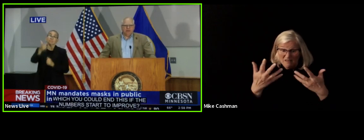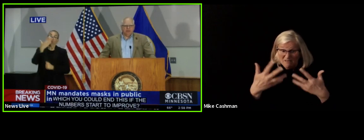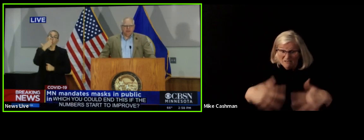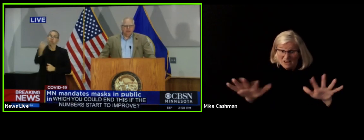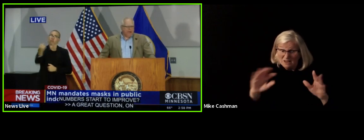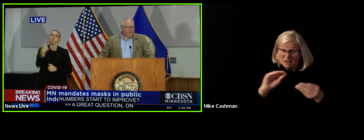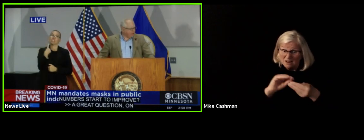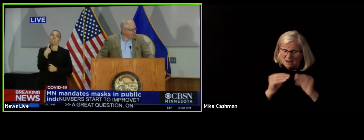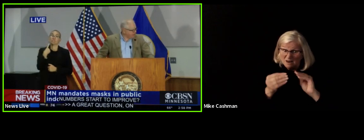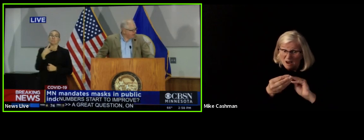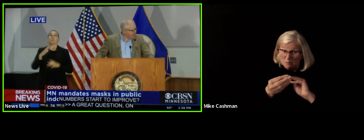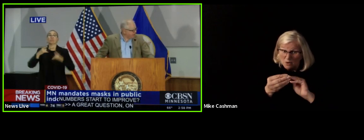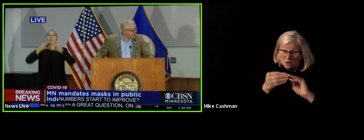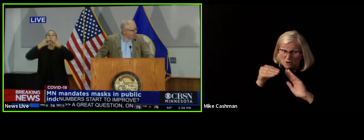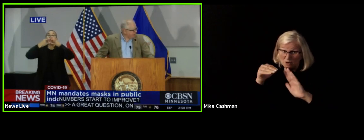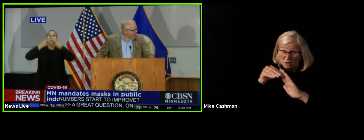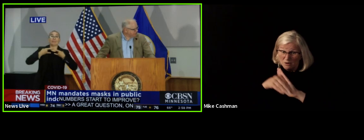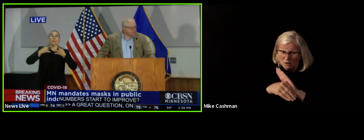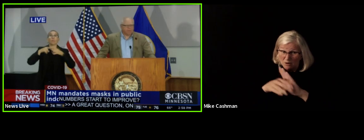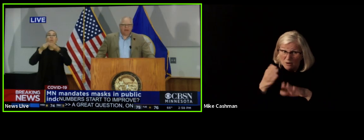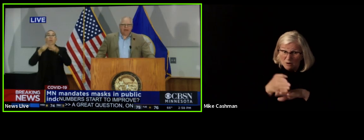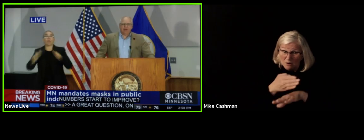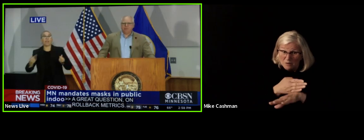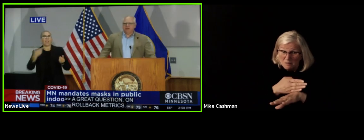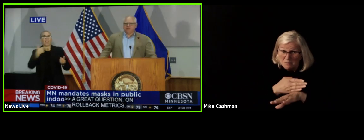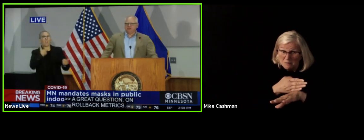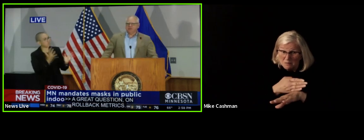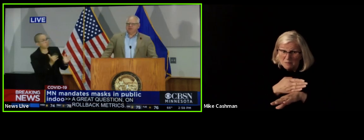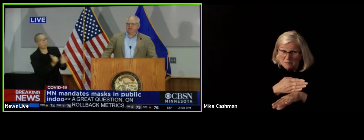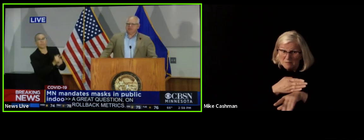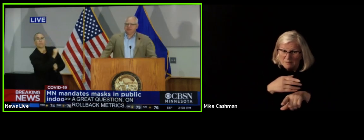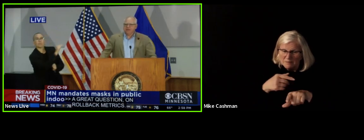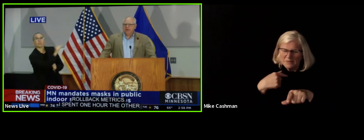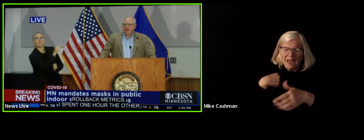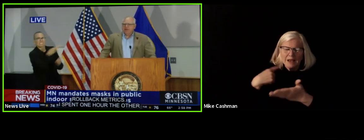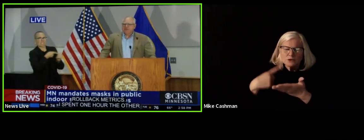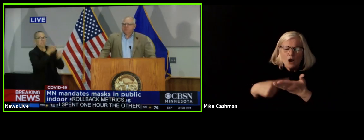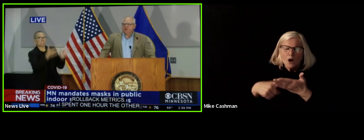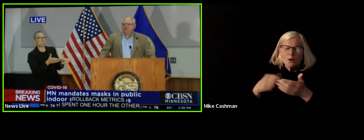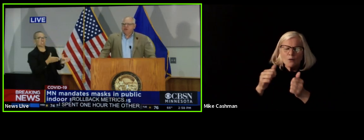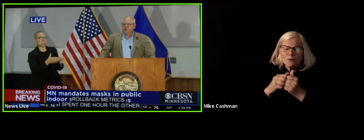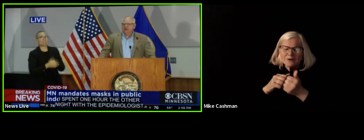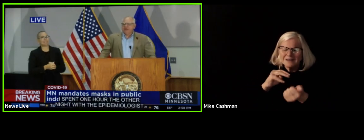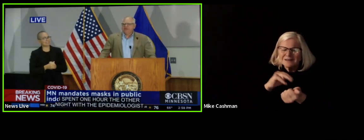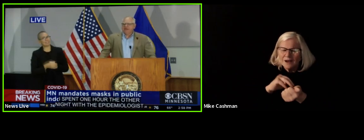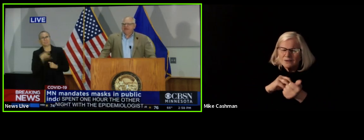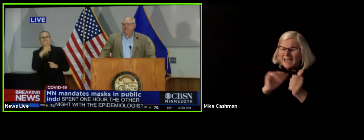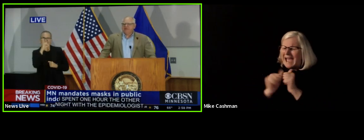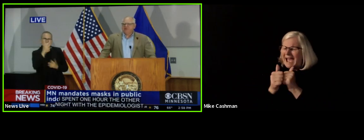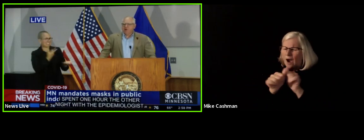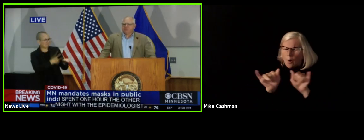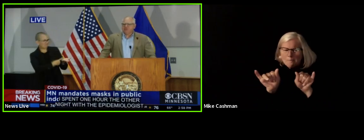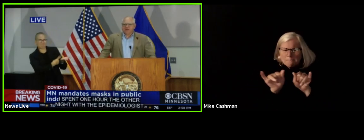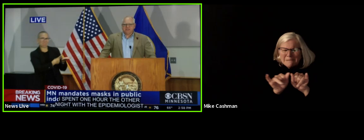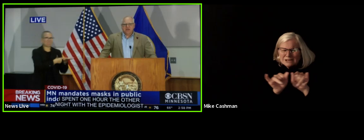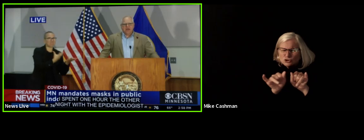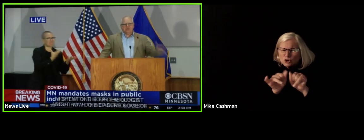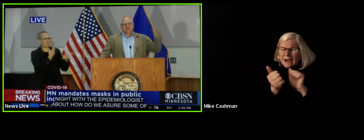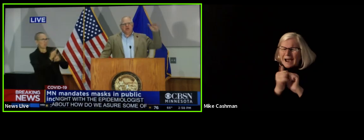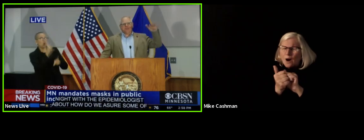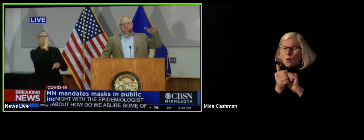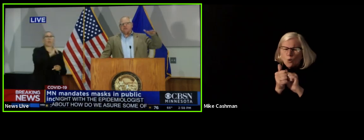spent an hour the other night with the epidemiologists about how do we measure some of these things. This one is going to be, I think, for most of us,